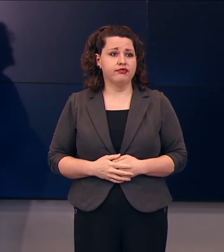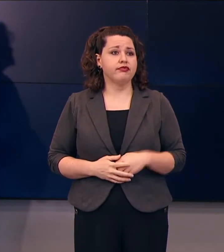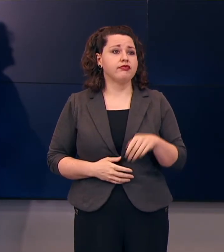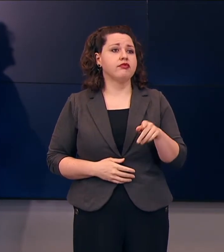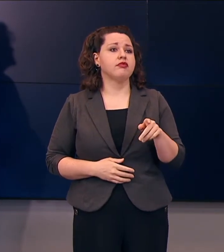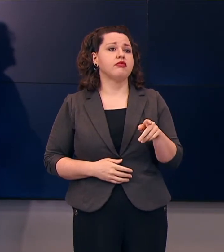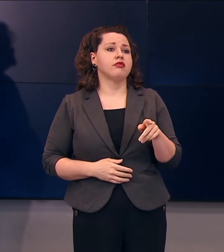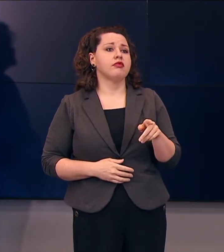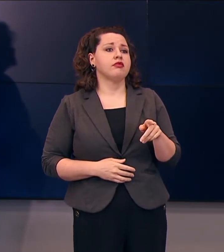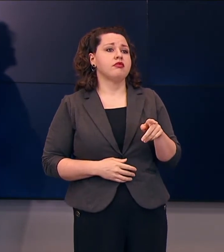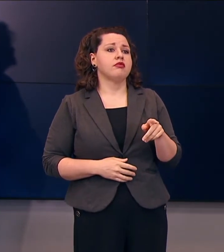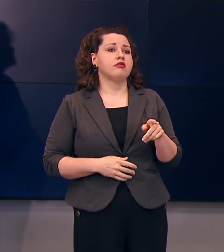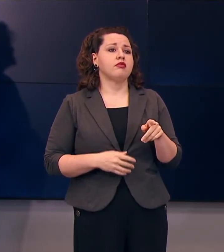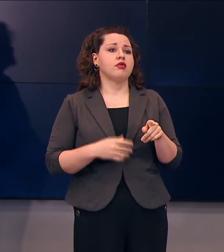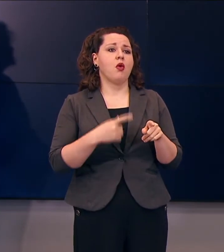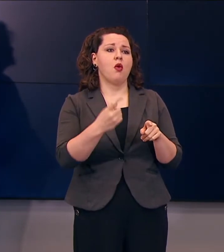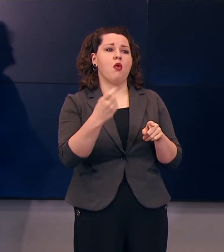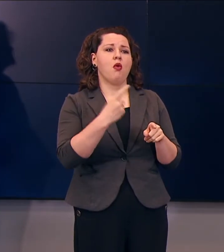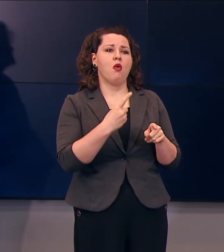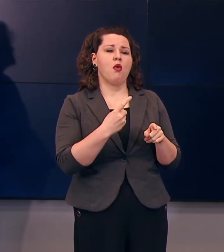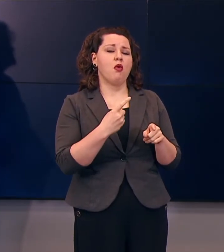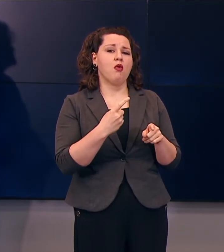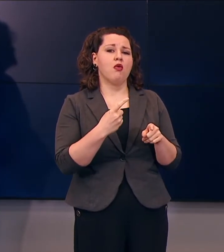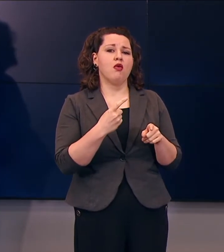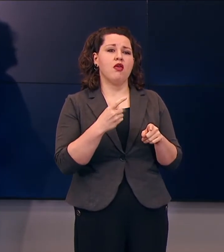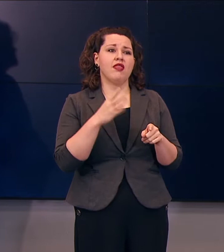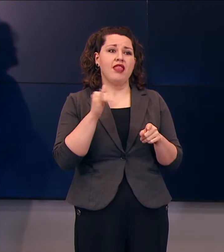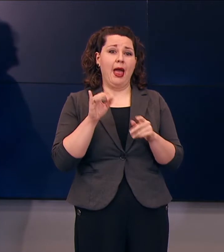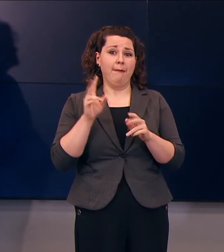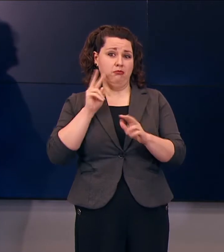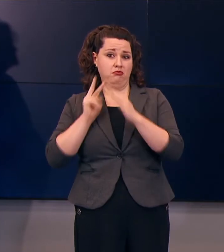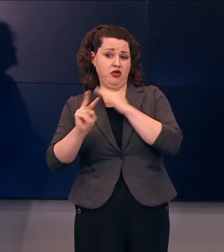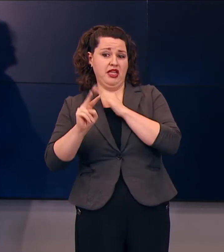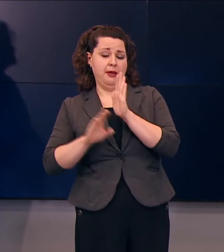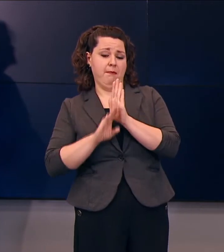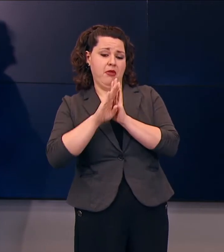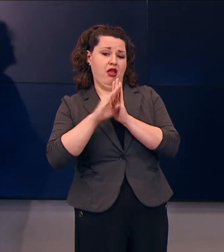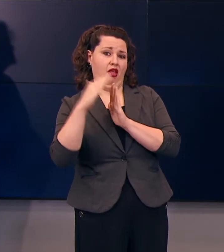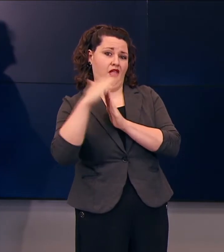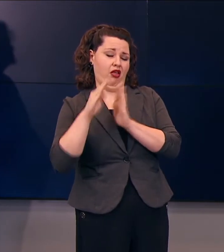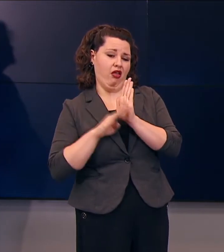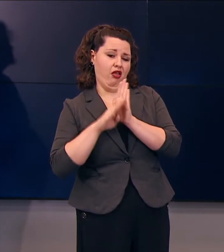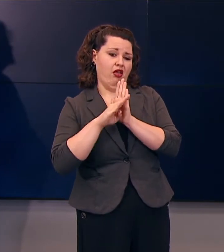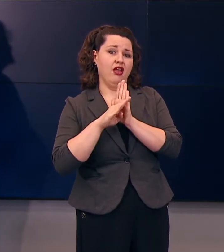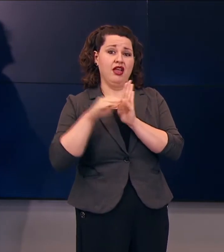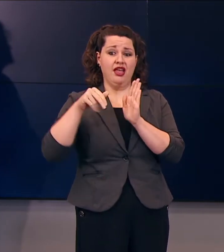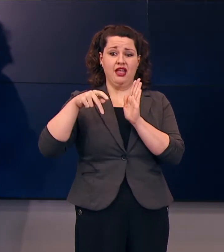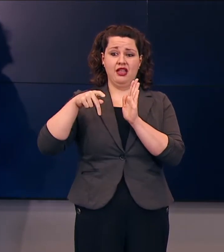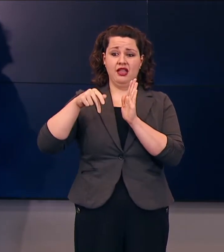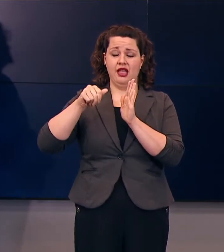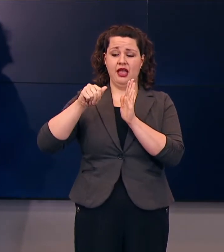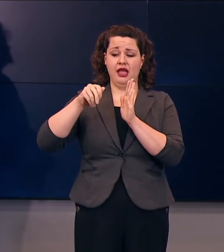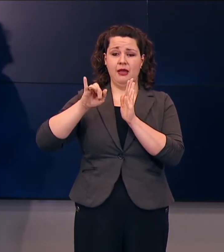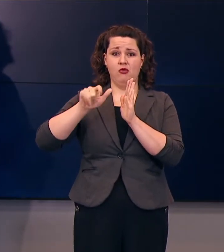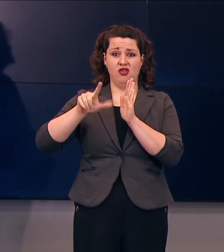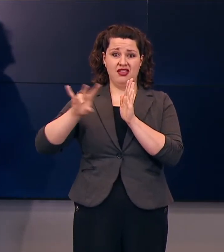All right. To ask about the predicted peak, on April 7, according to AP, like that's when